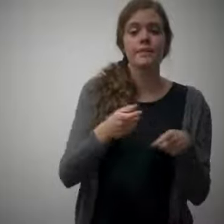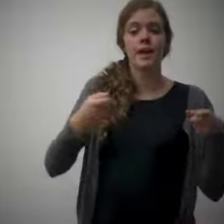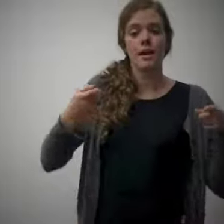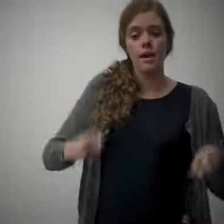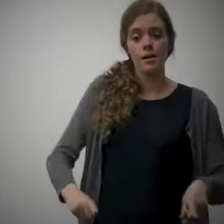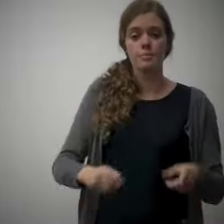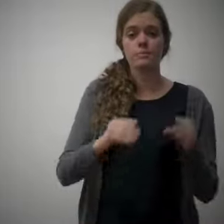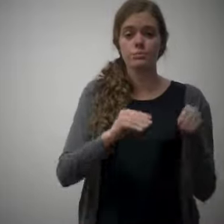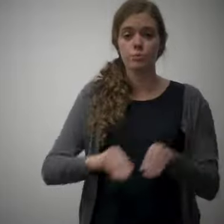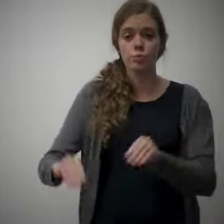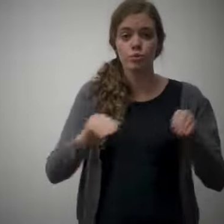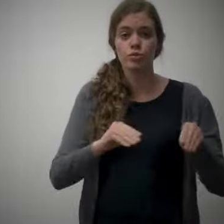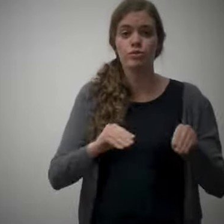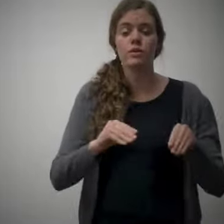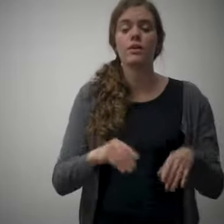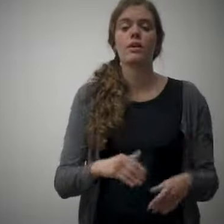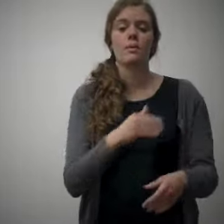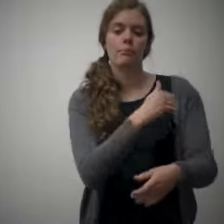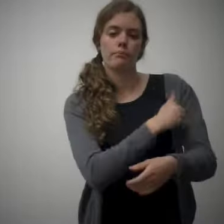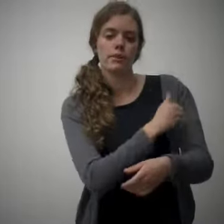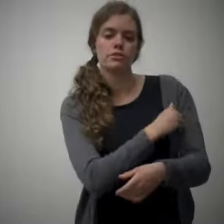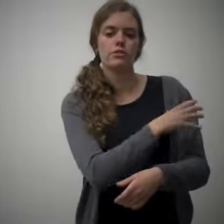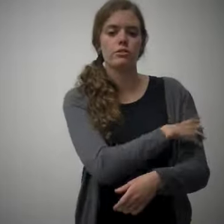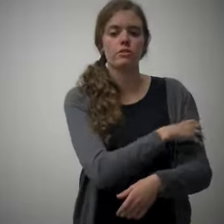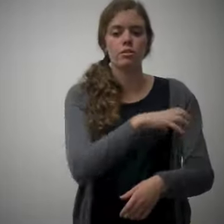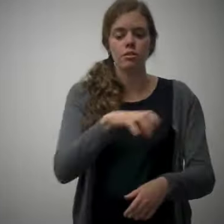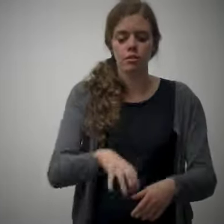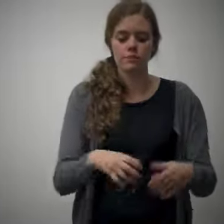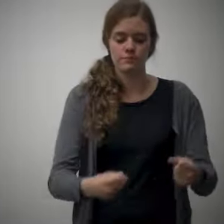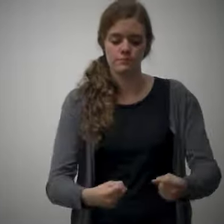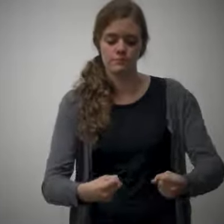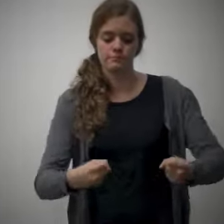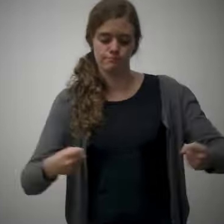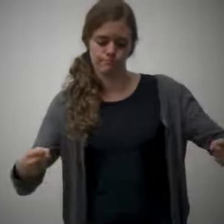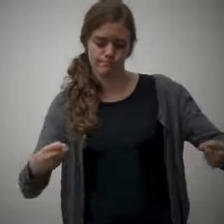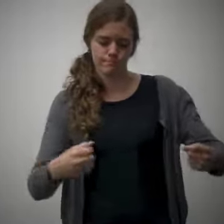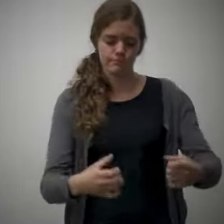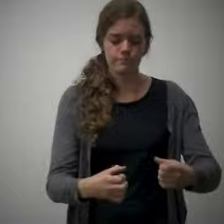In short, when you move, there is a constant stretch and release happening.